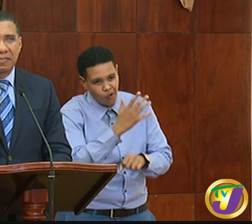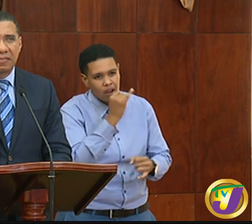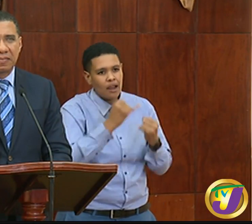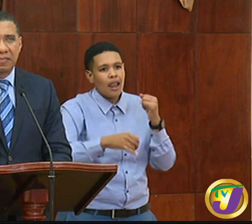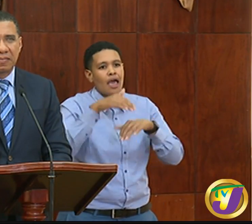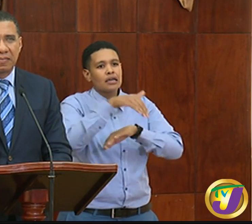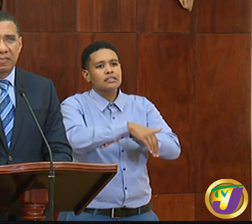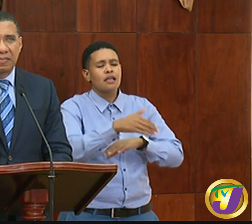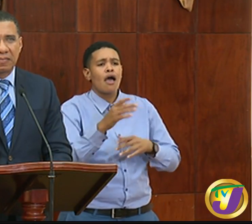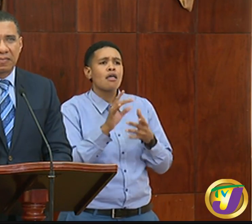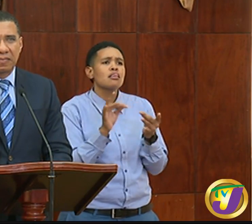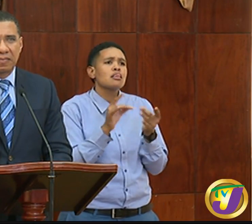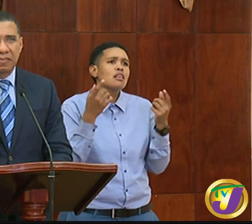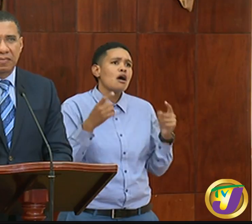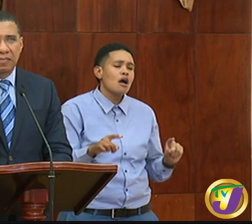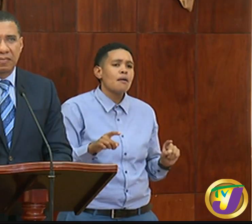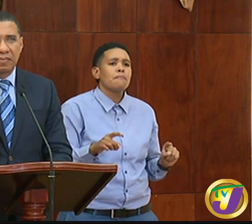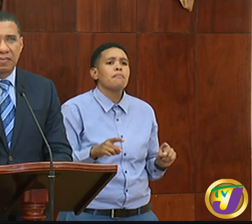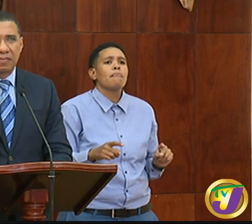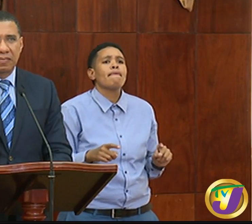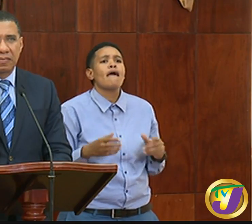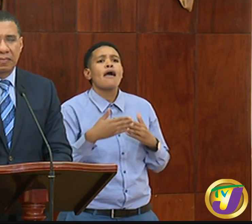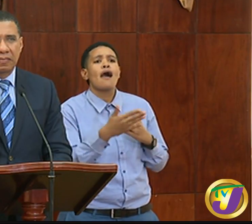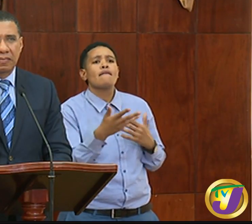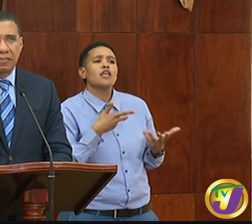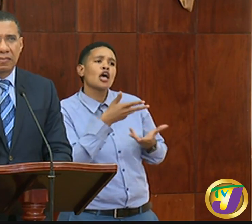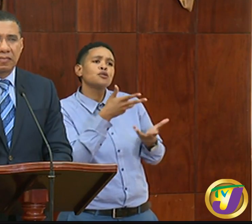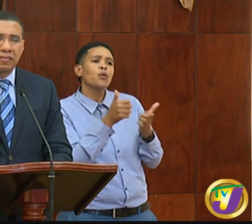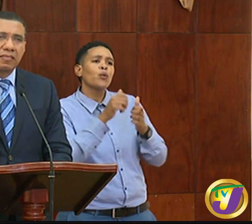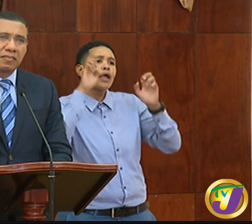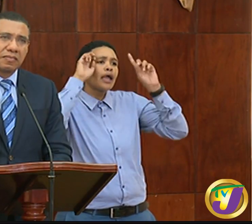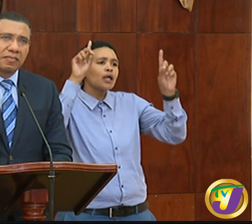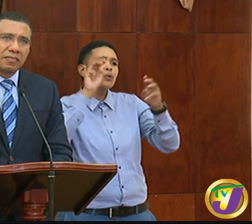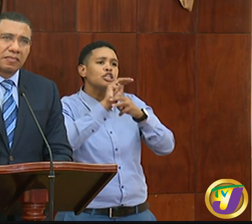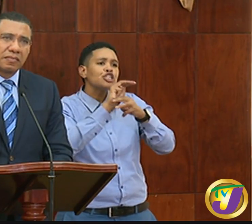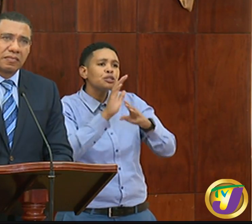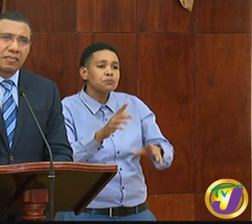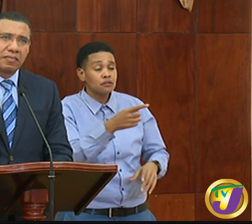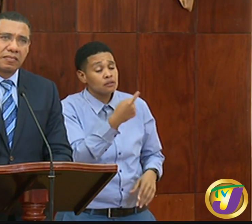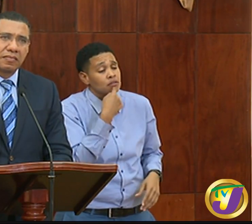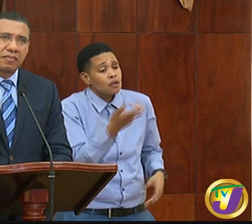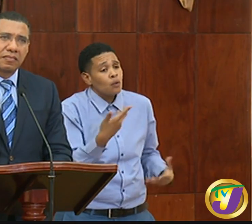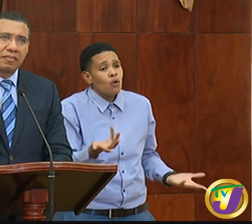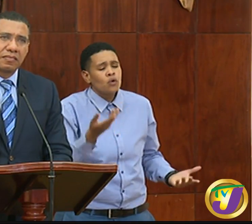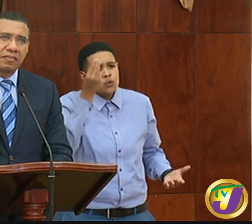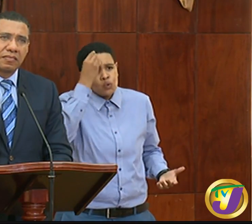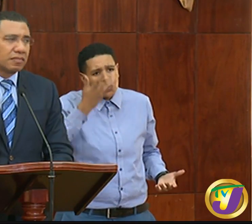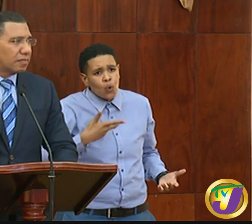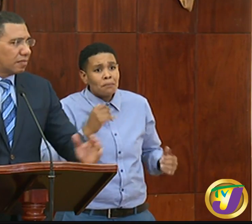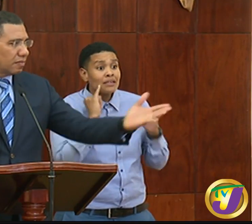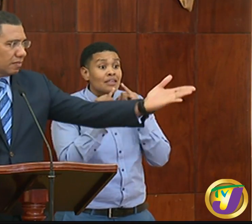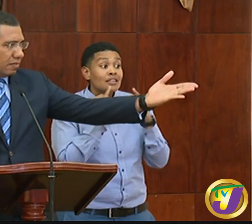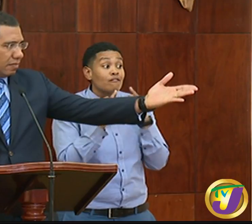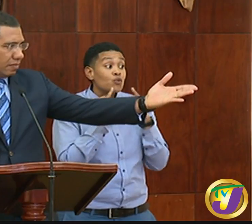at the press briefing, after I spoke with the Education Minister, and he told me in an interview that the government